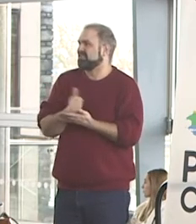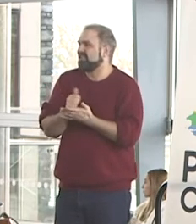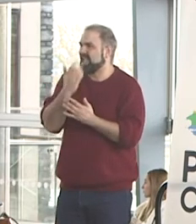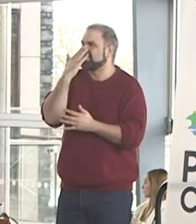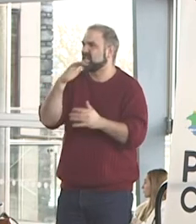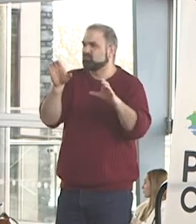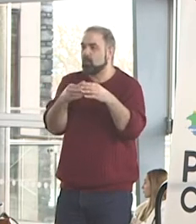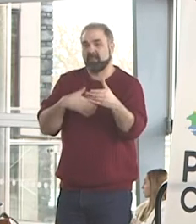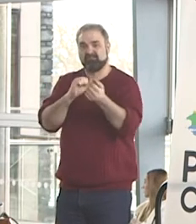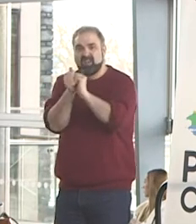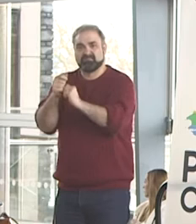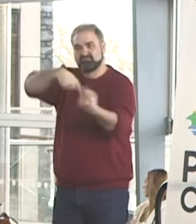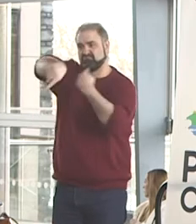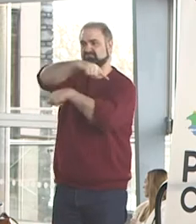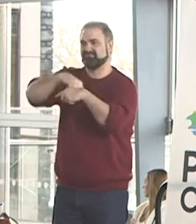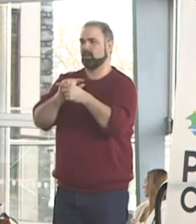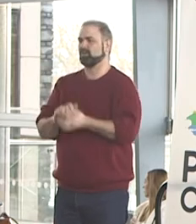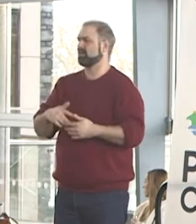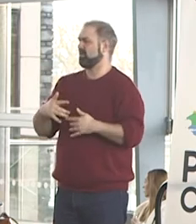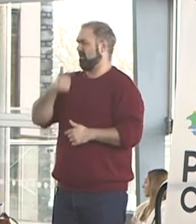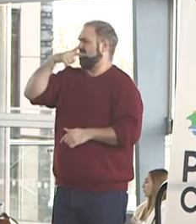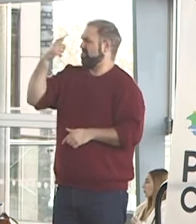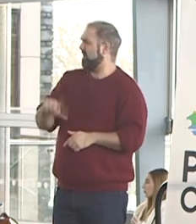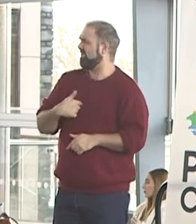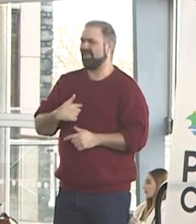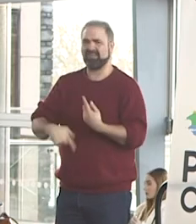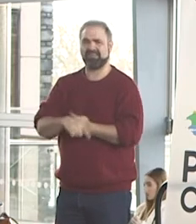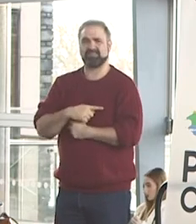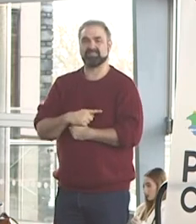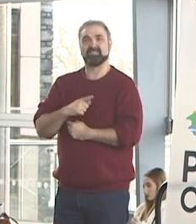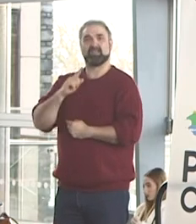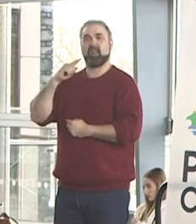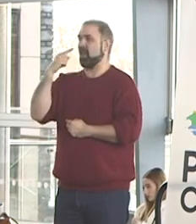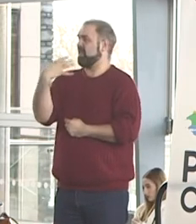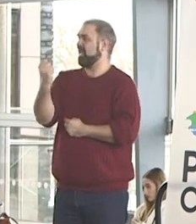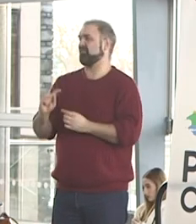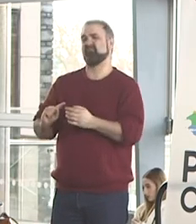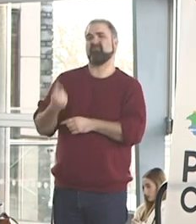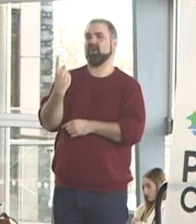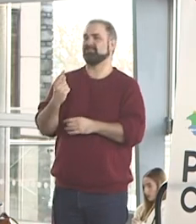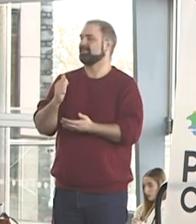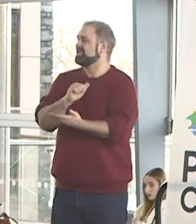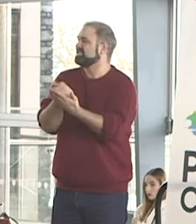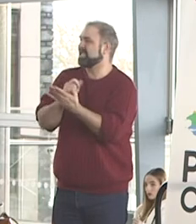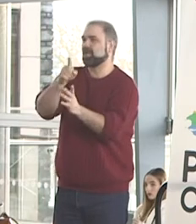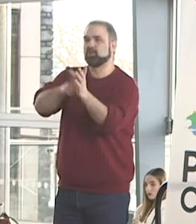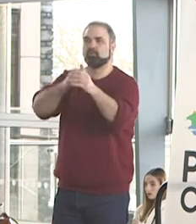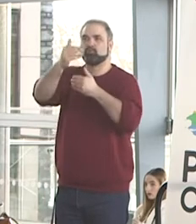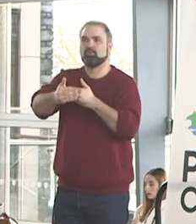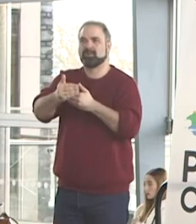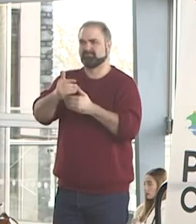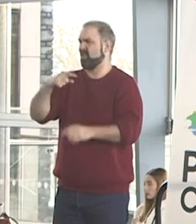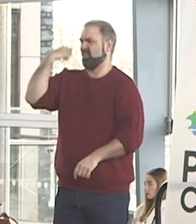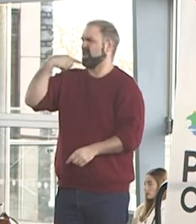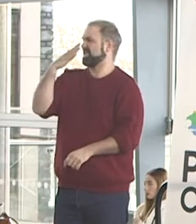friends. We were very fortunate. London had the first ever gay youth group. It was called London Gay Teenage Group,